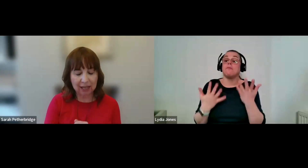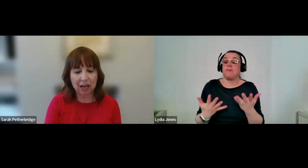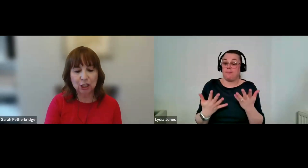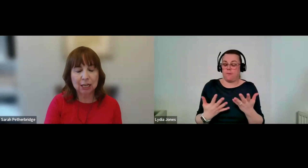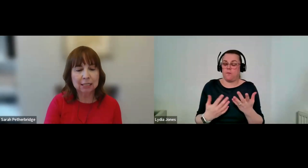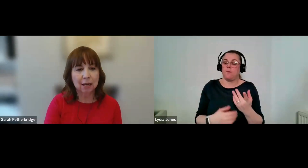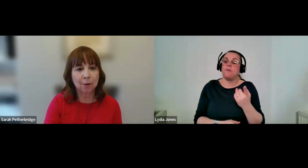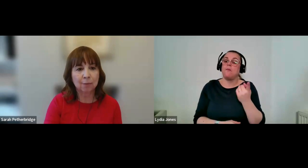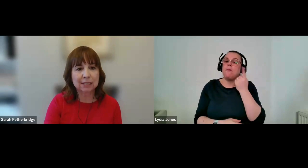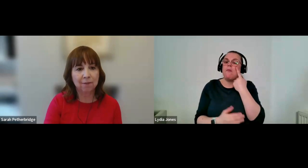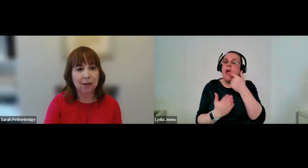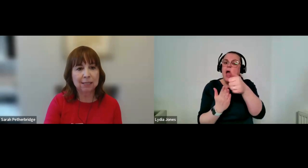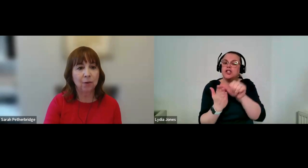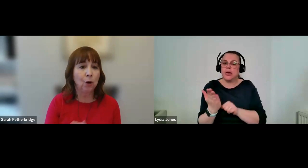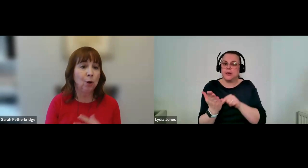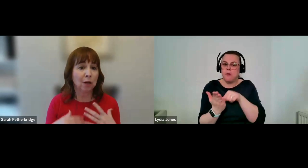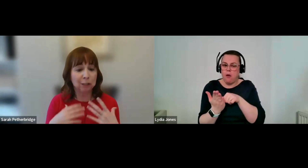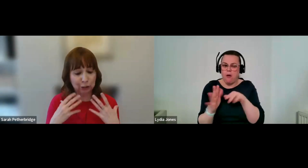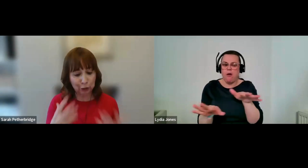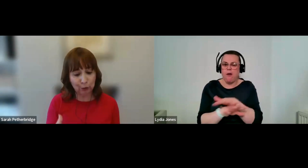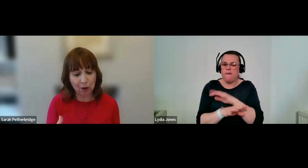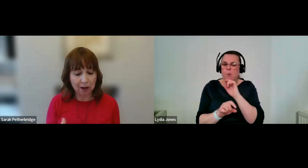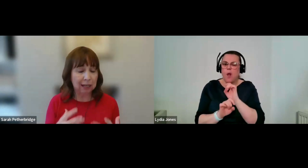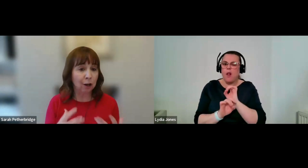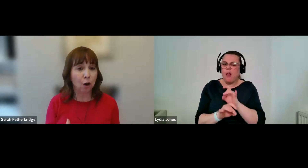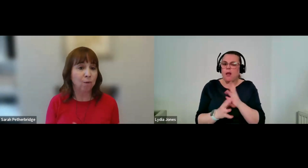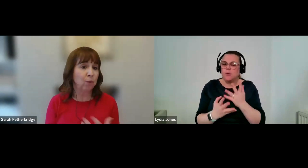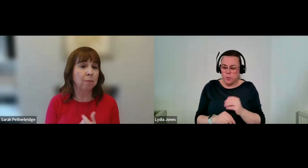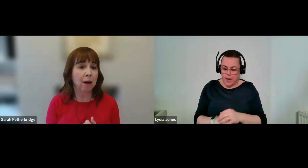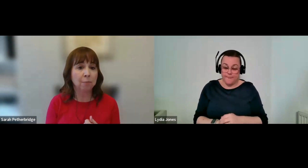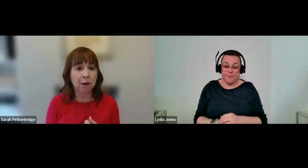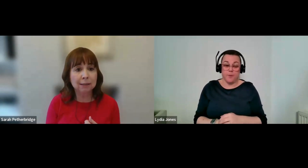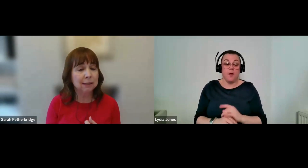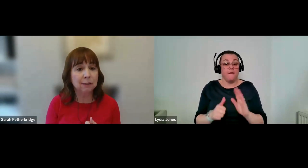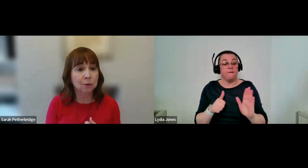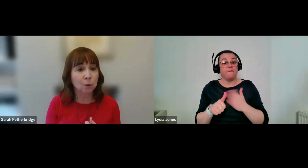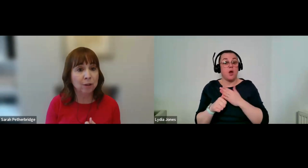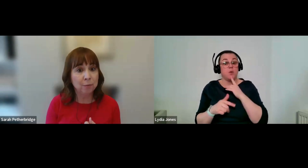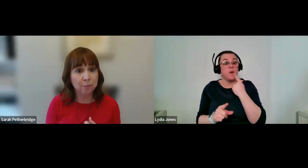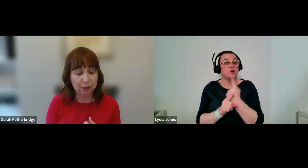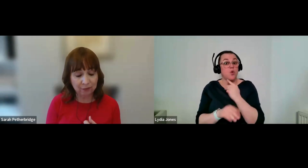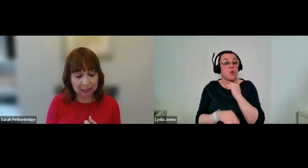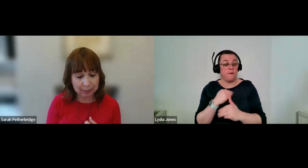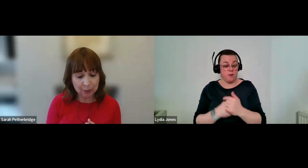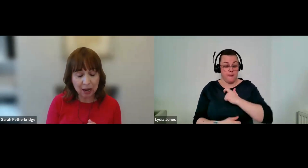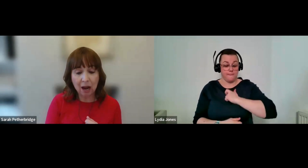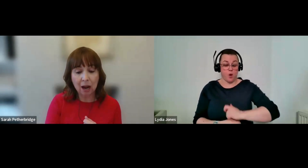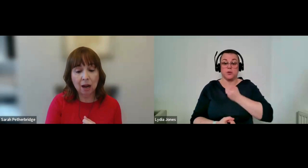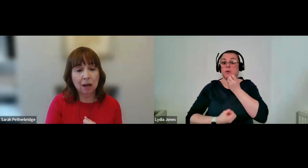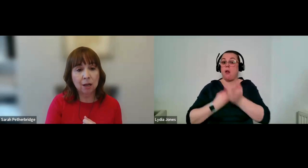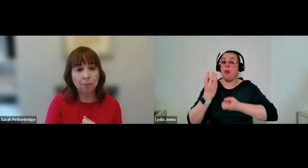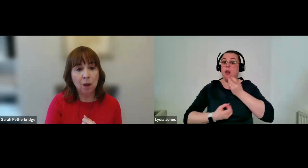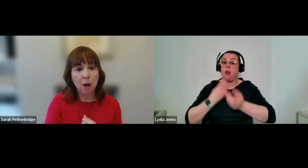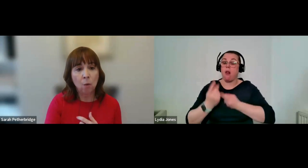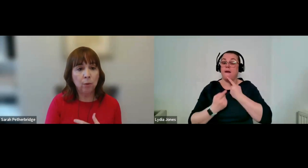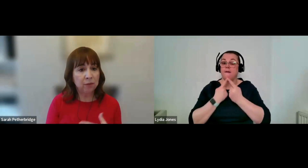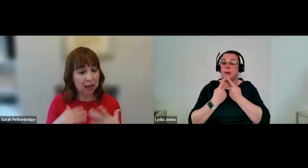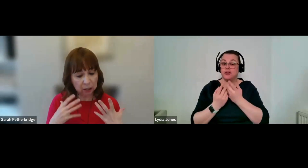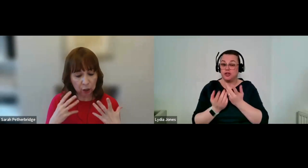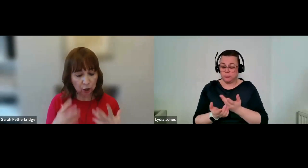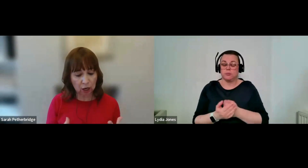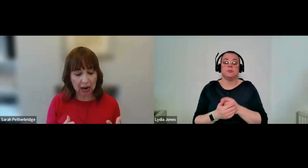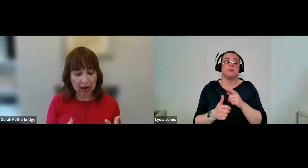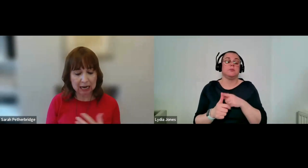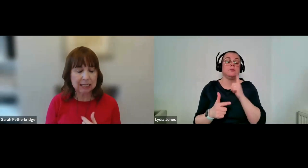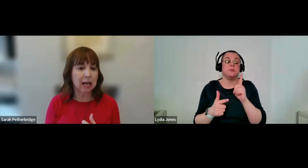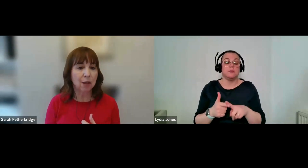have a look at the agenda. So first of all, we're going to kick off with my personal story briefly. We will